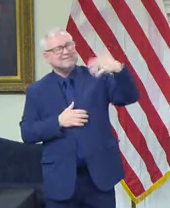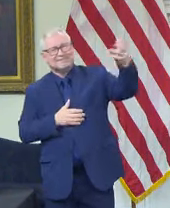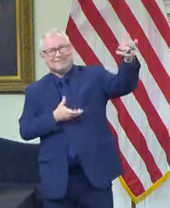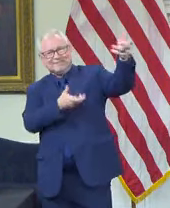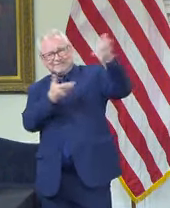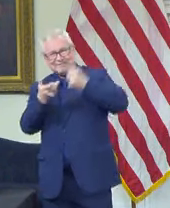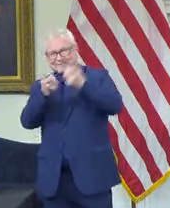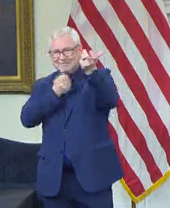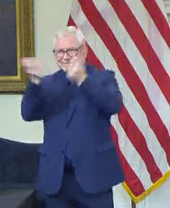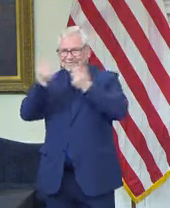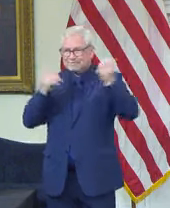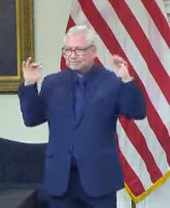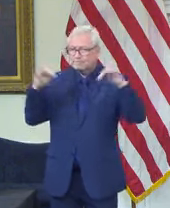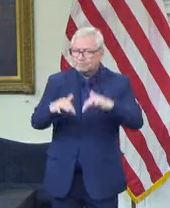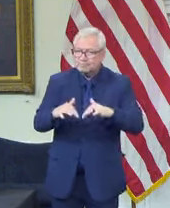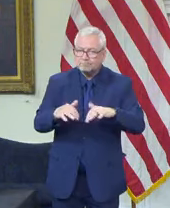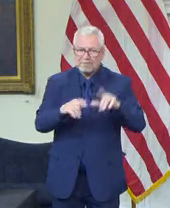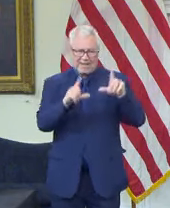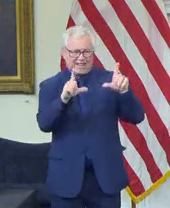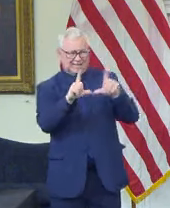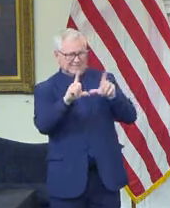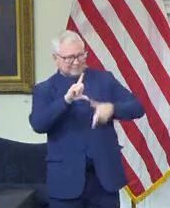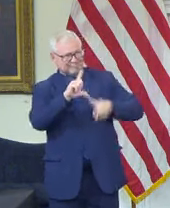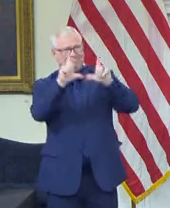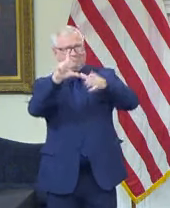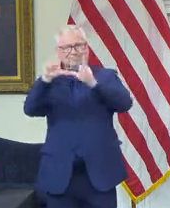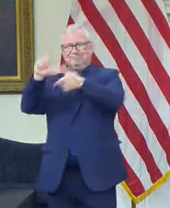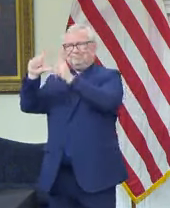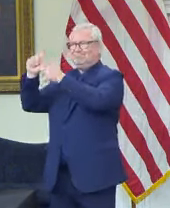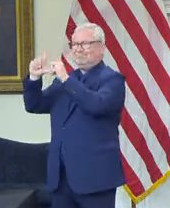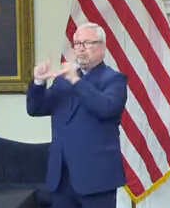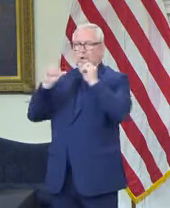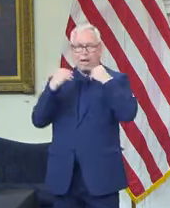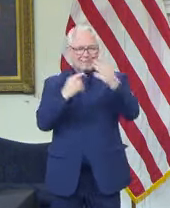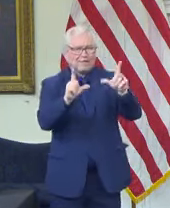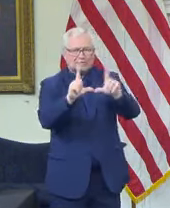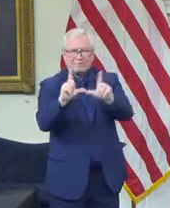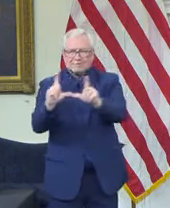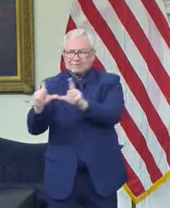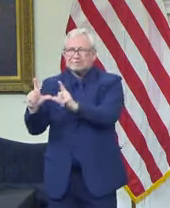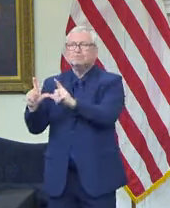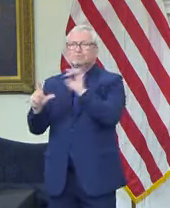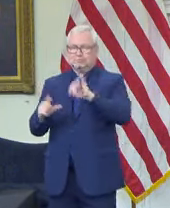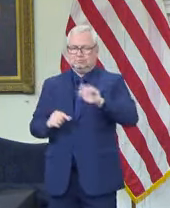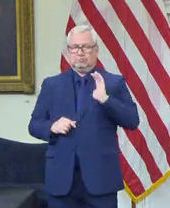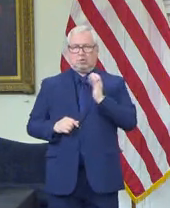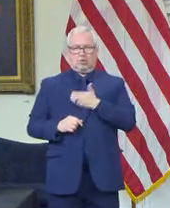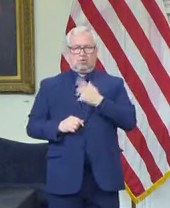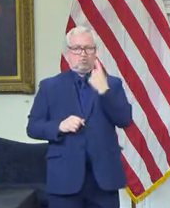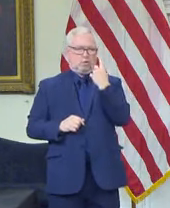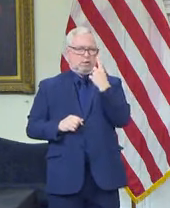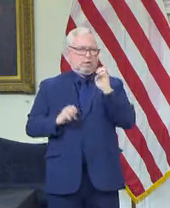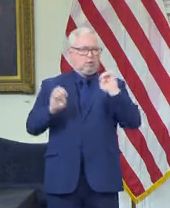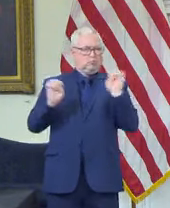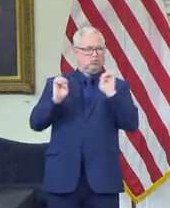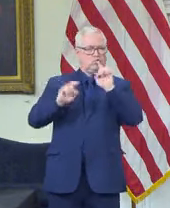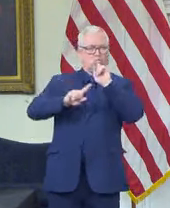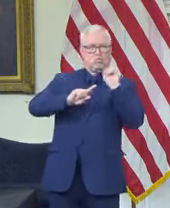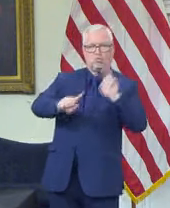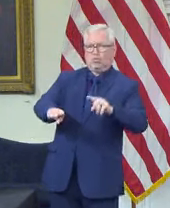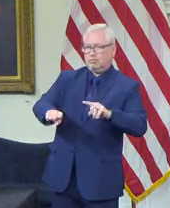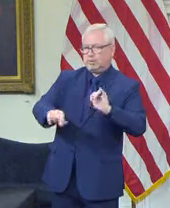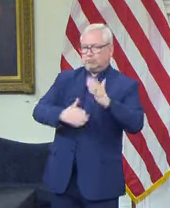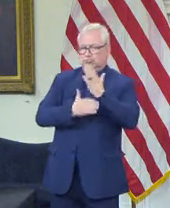a number of early actions we took on an emergency basis, which made a real difference on the front lines, and